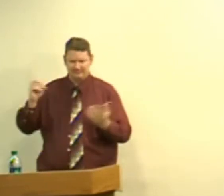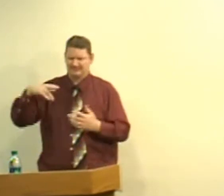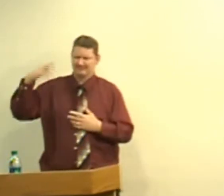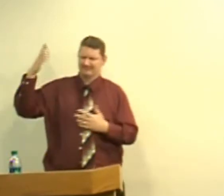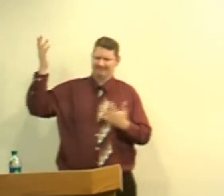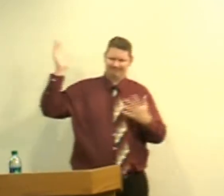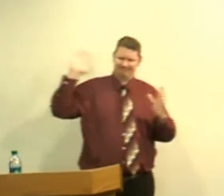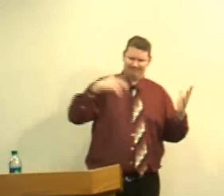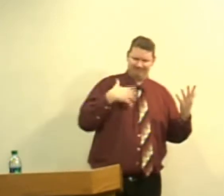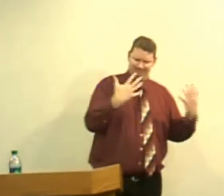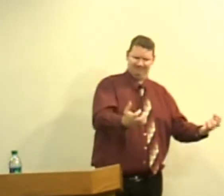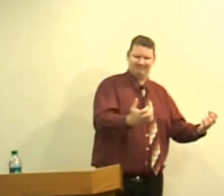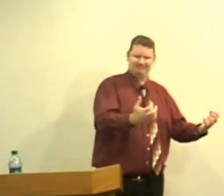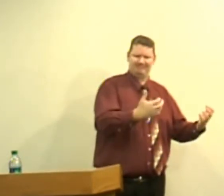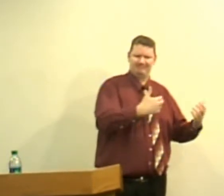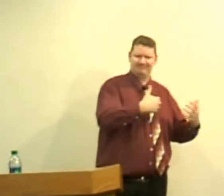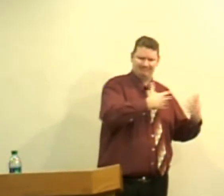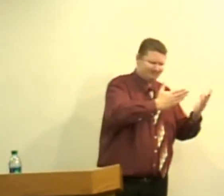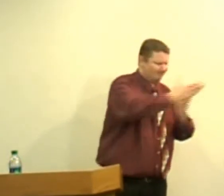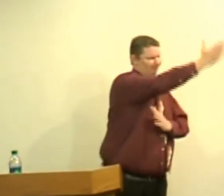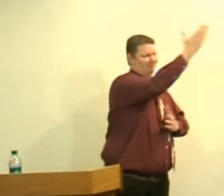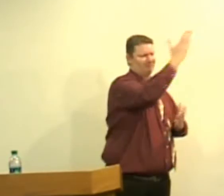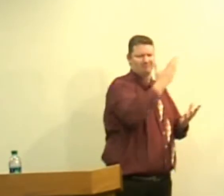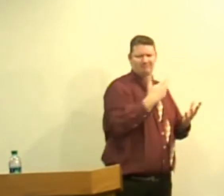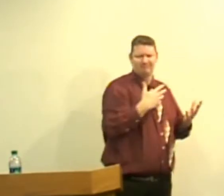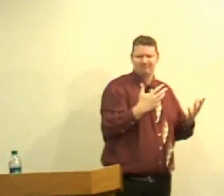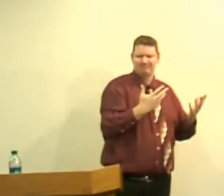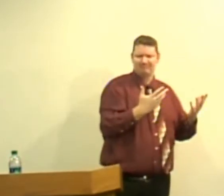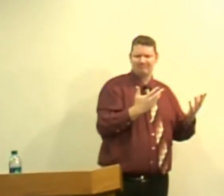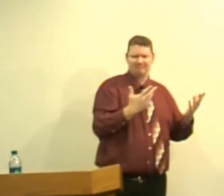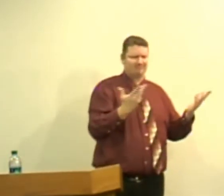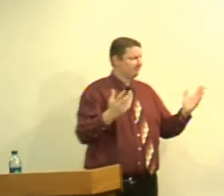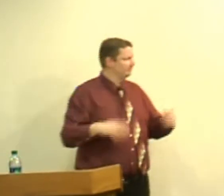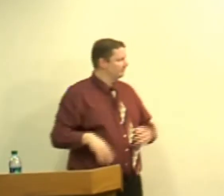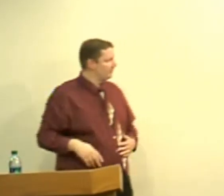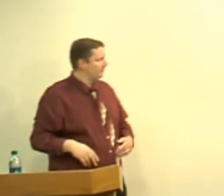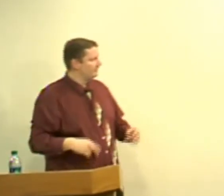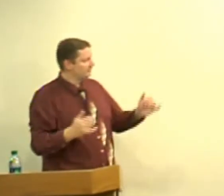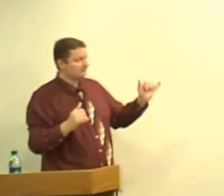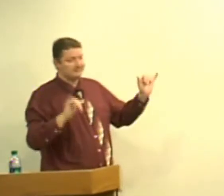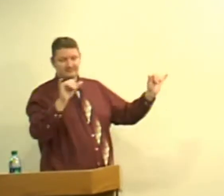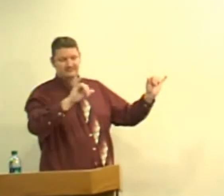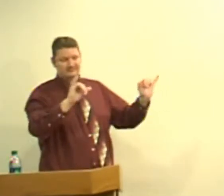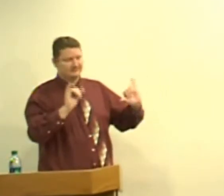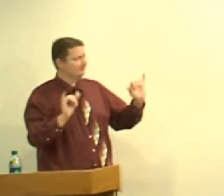injustice?